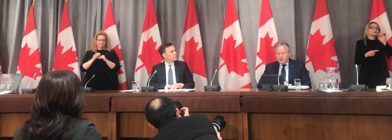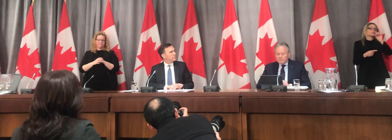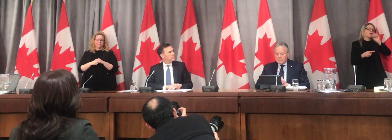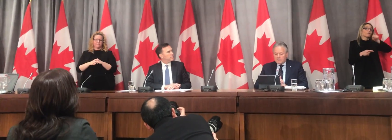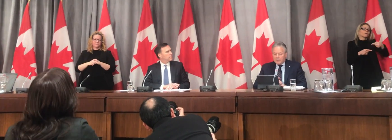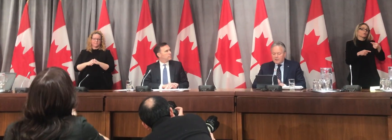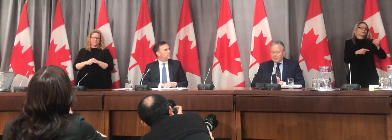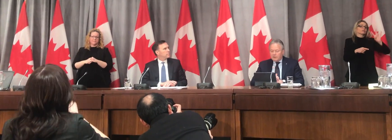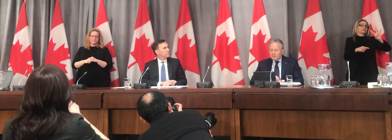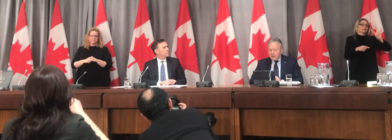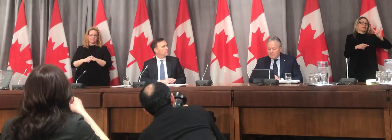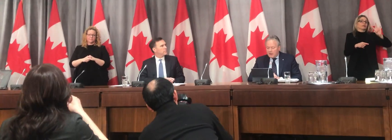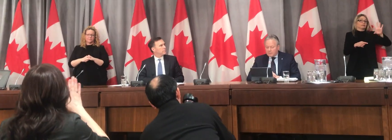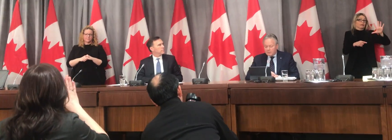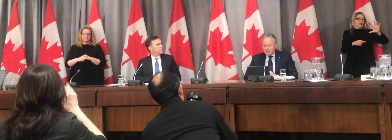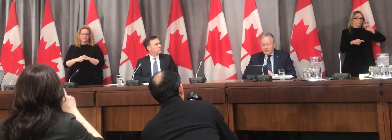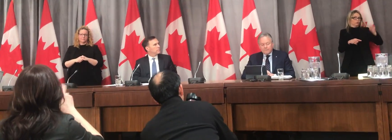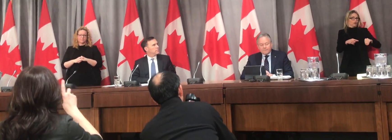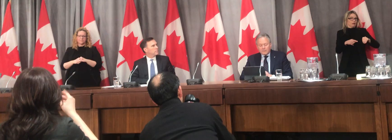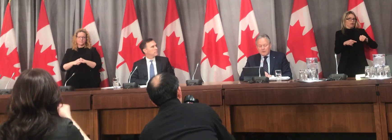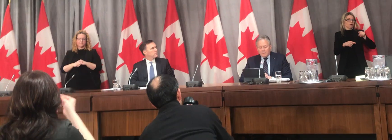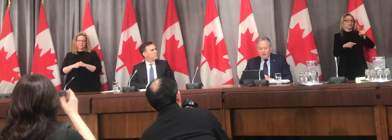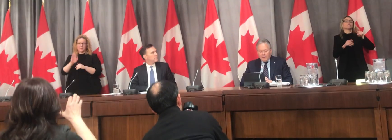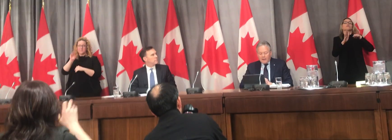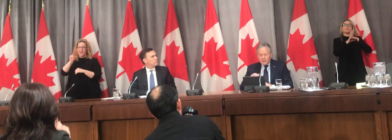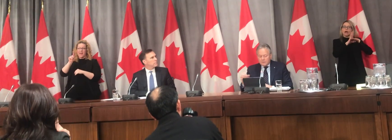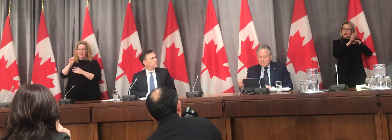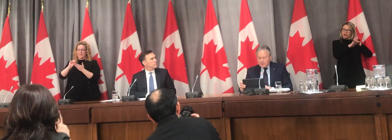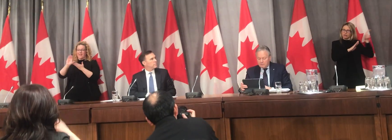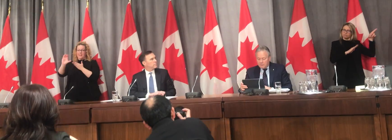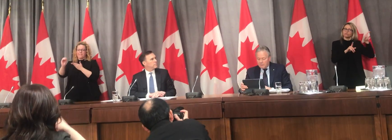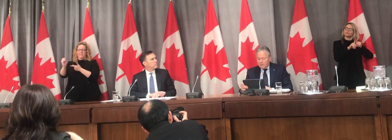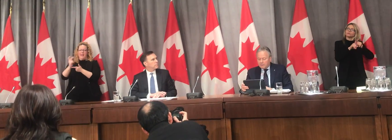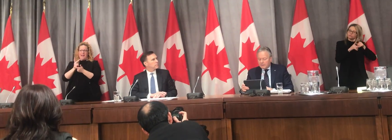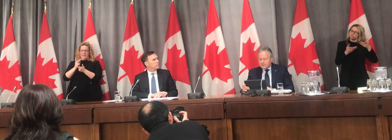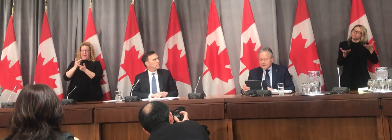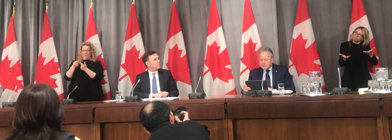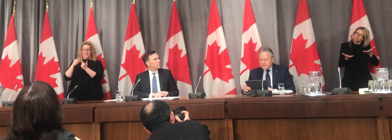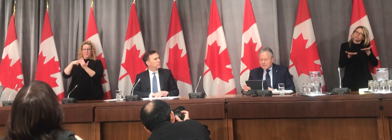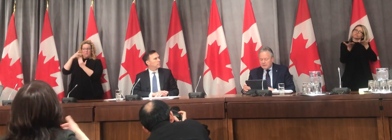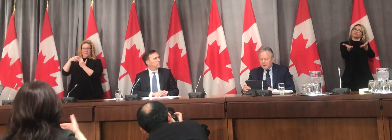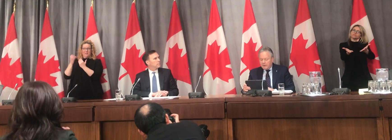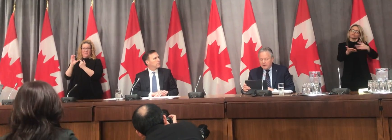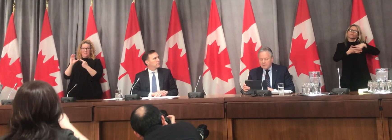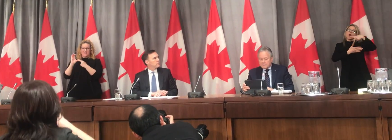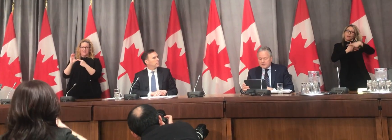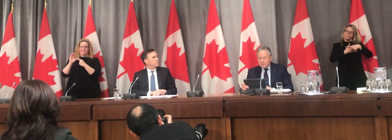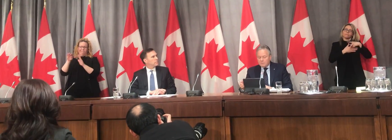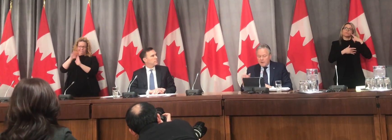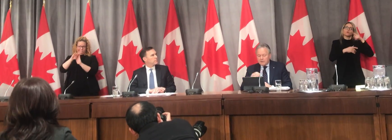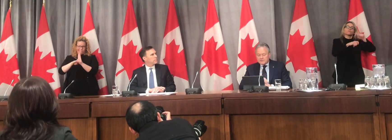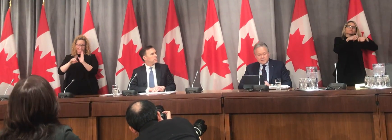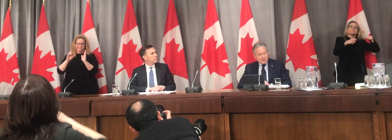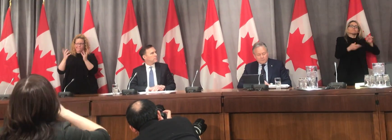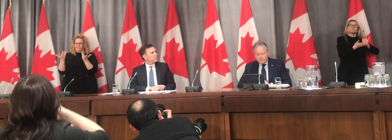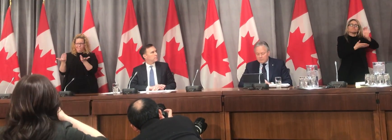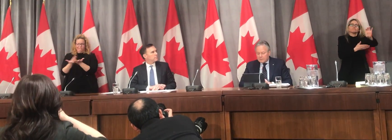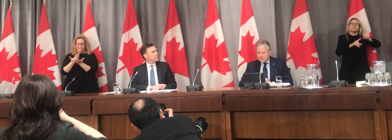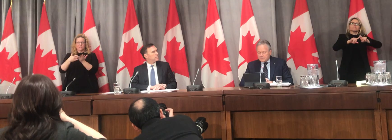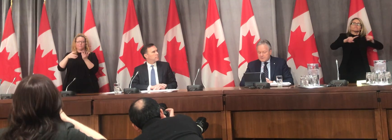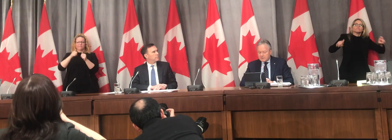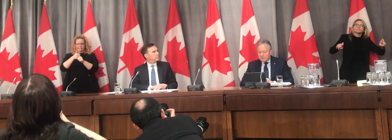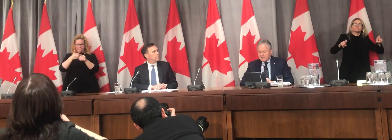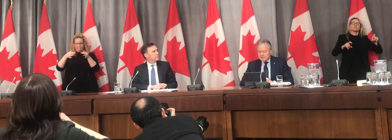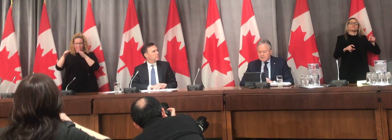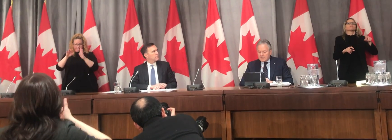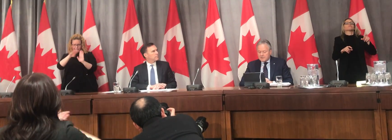scope of the Government of Canada bond buyback program, added new term repo operations, and introduced a new banker's acceptance